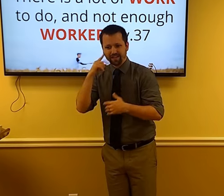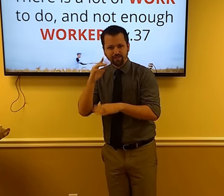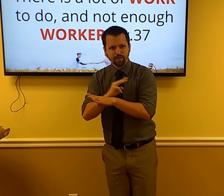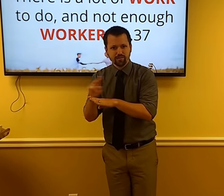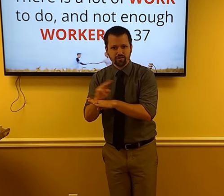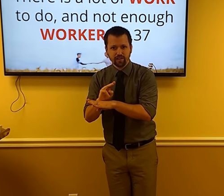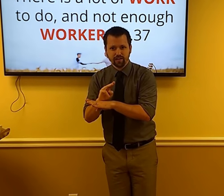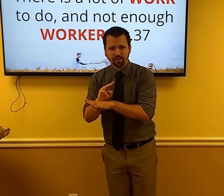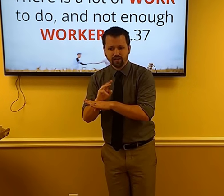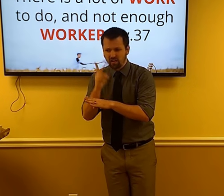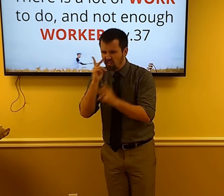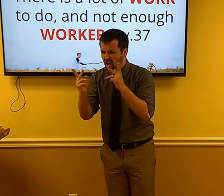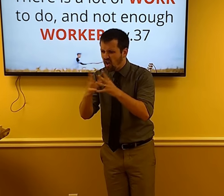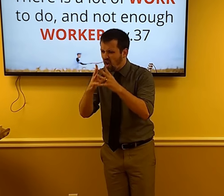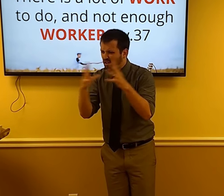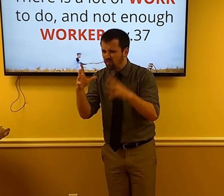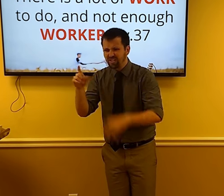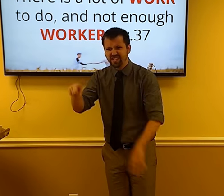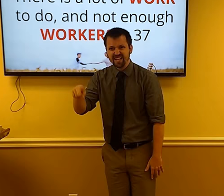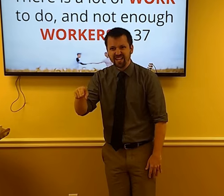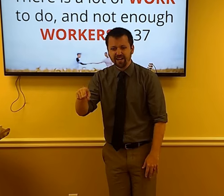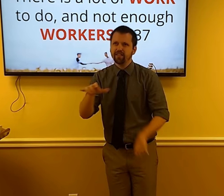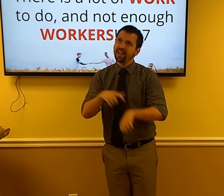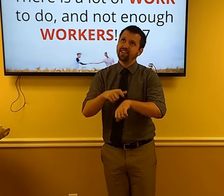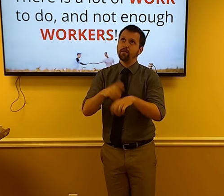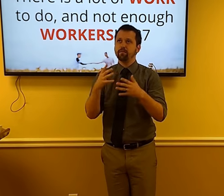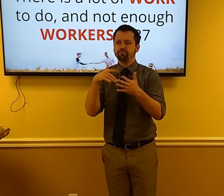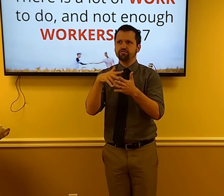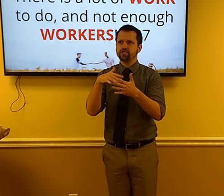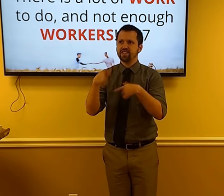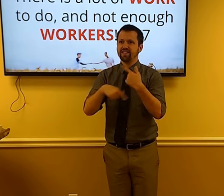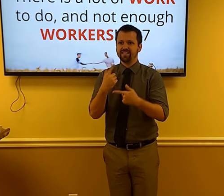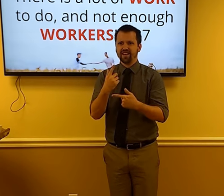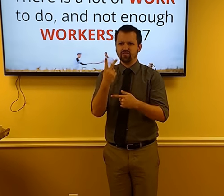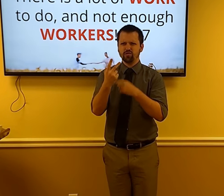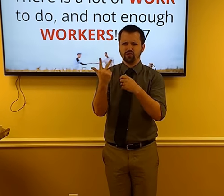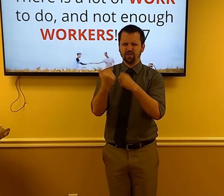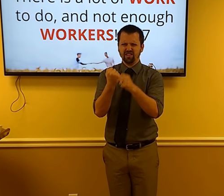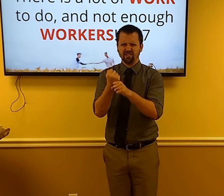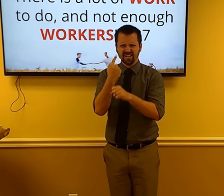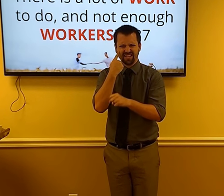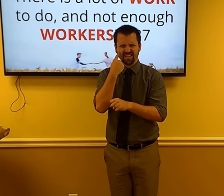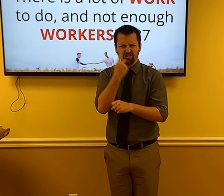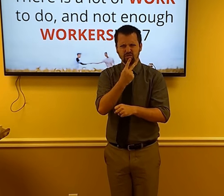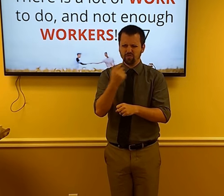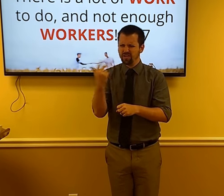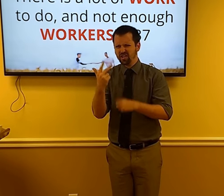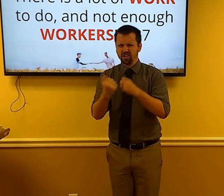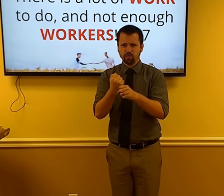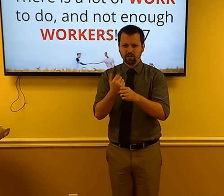Deaf ministry. I saw so much need. And at that time, I've been studying sign 2-3 years, I think. 2-3 years.